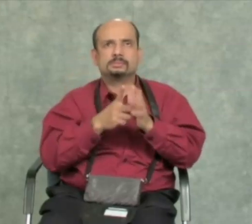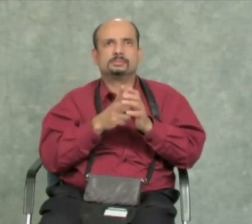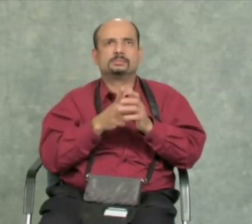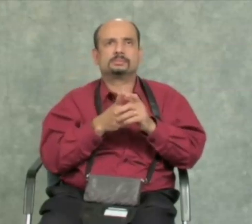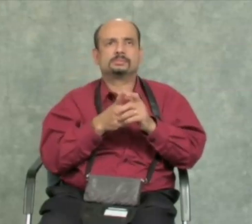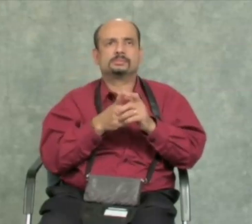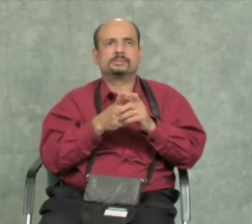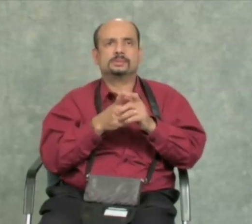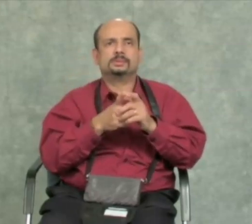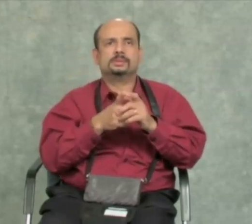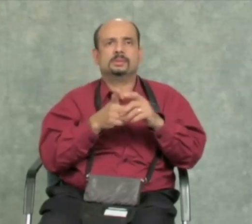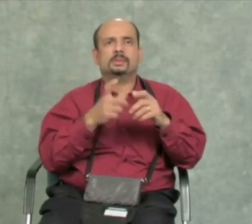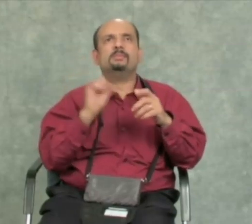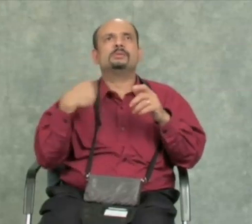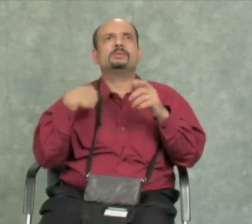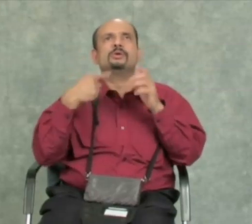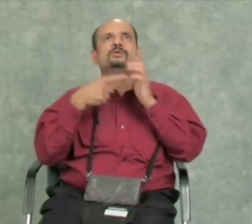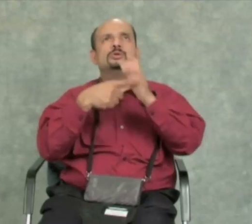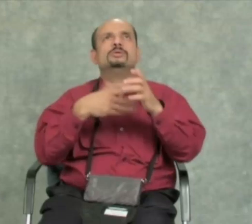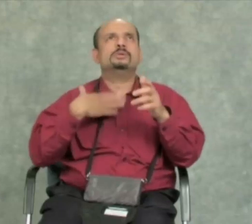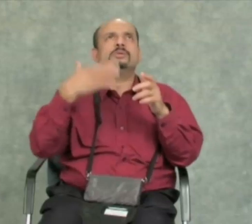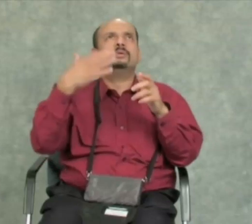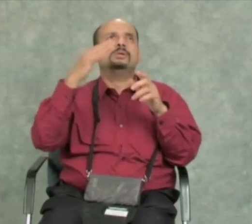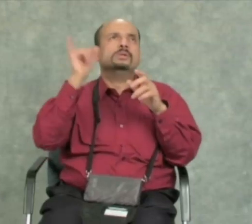to any Braille device.